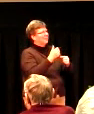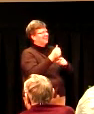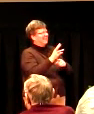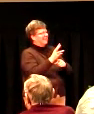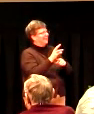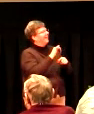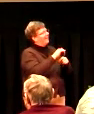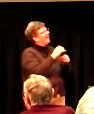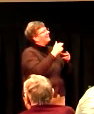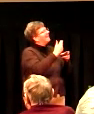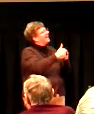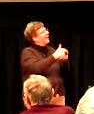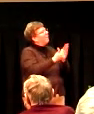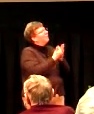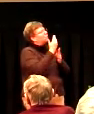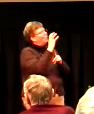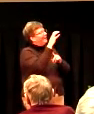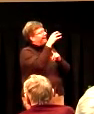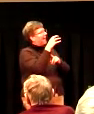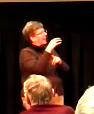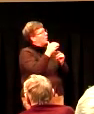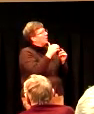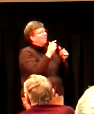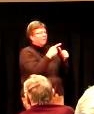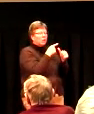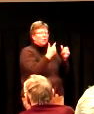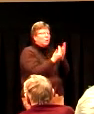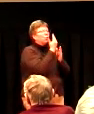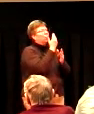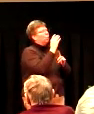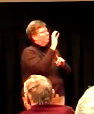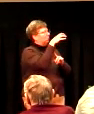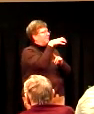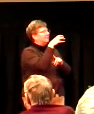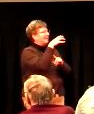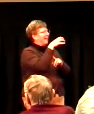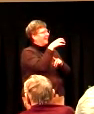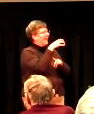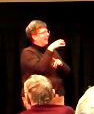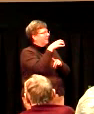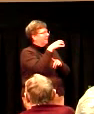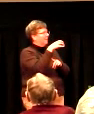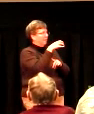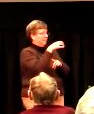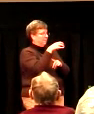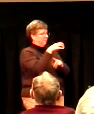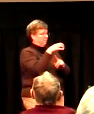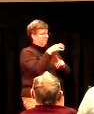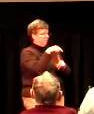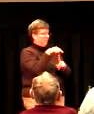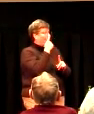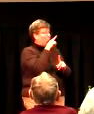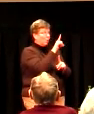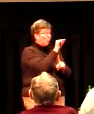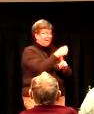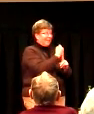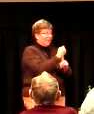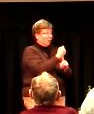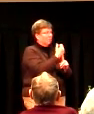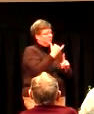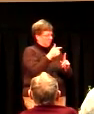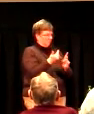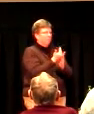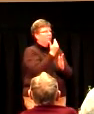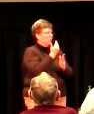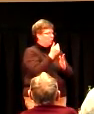satellites. This is the first new weather satellites for NOAA that were launched in 20 years. And they were designed by